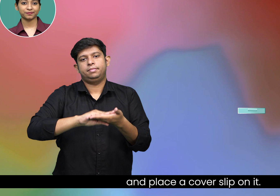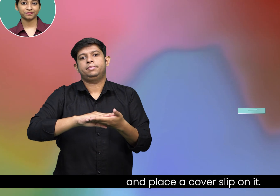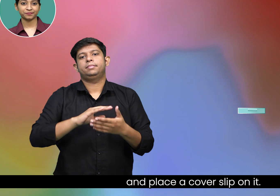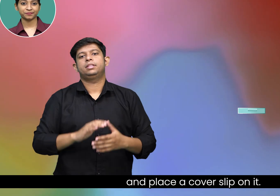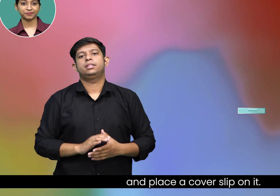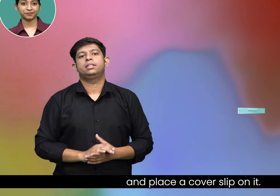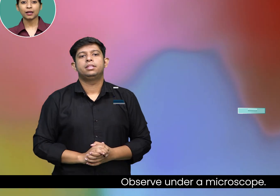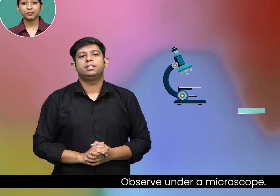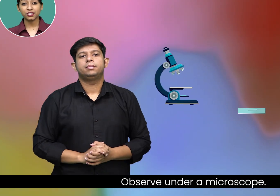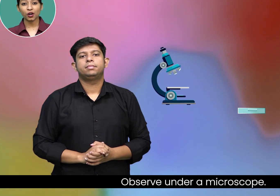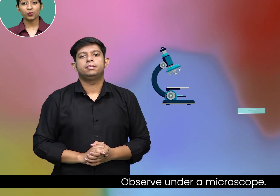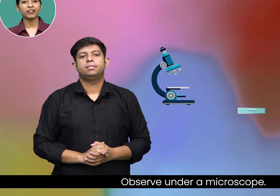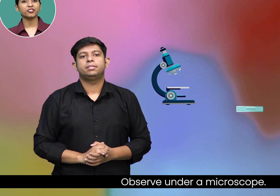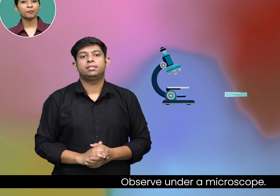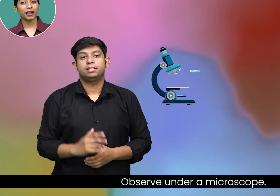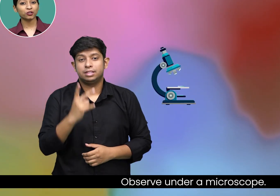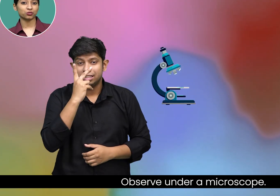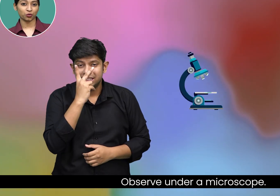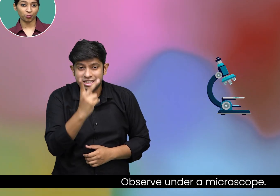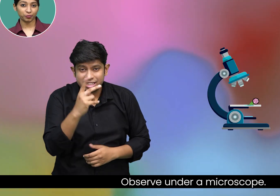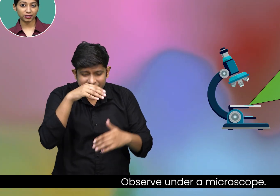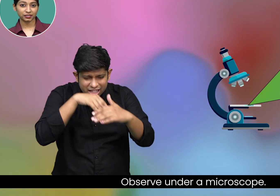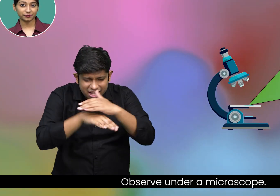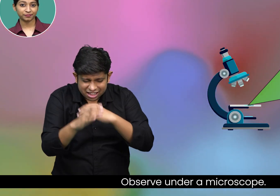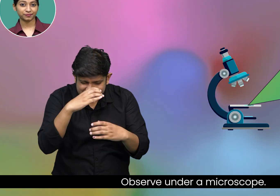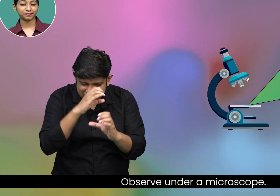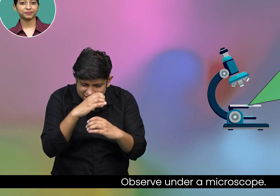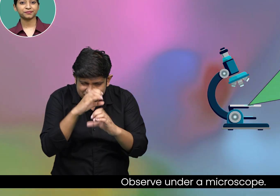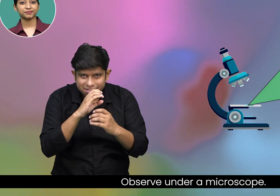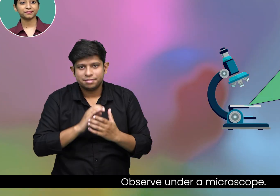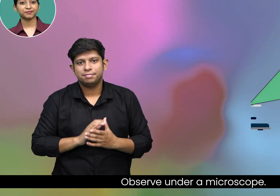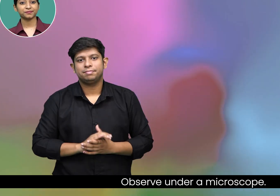it. Observe under a microscope.